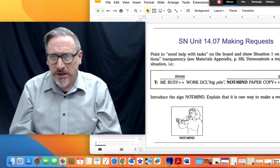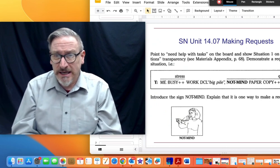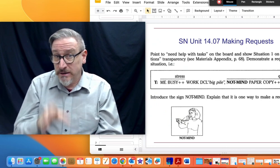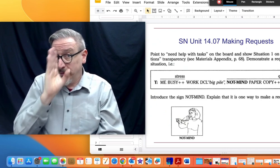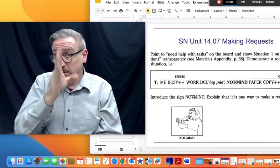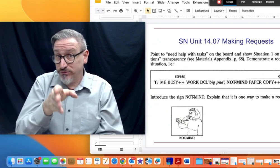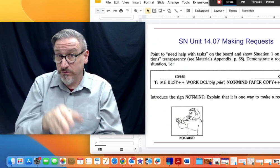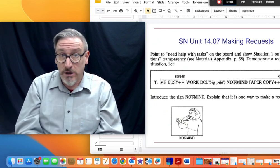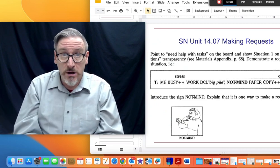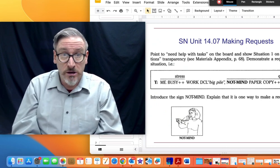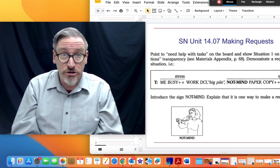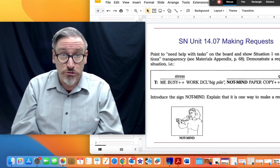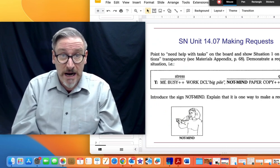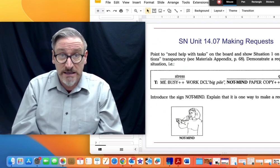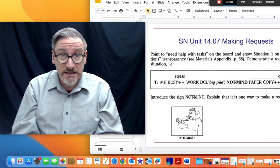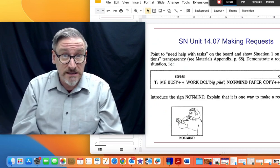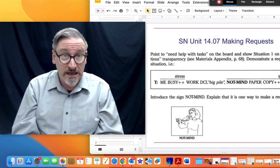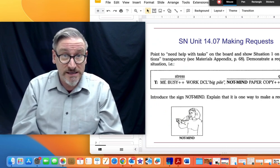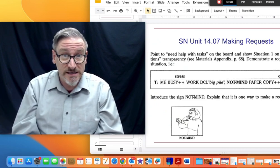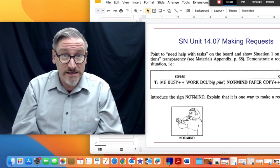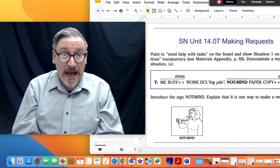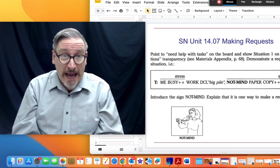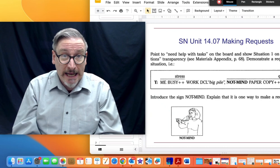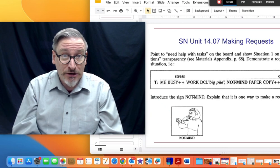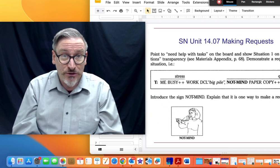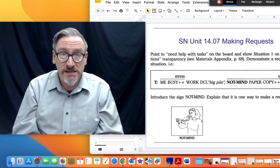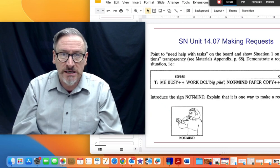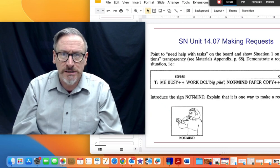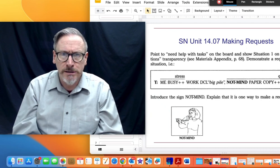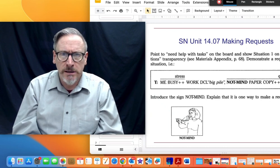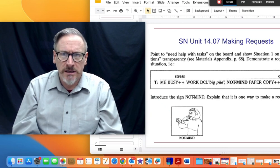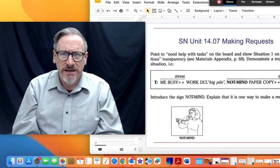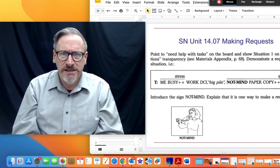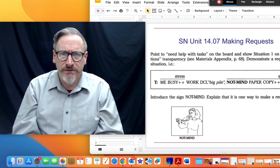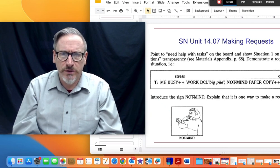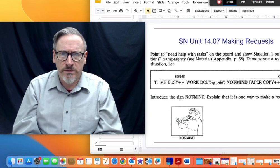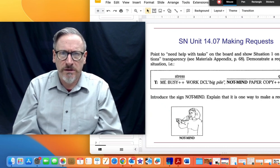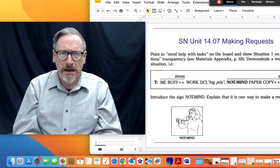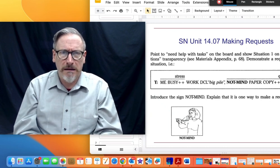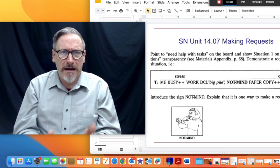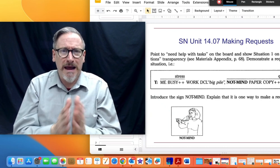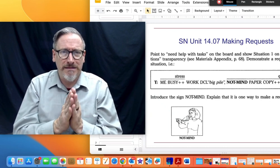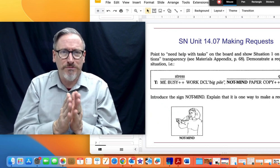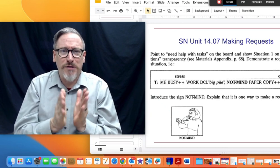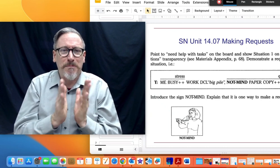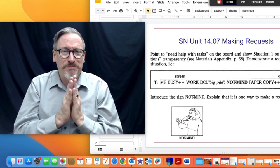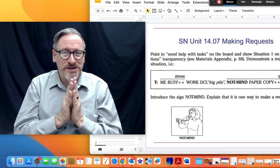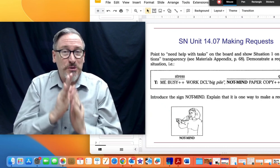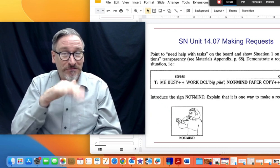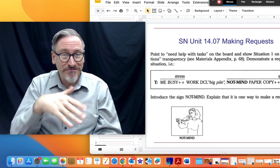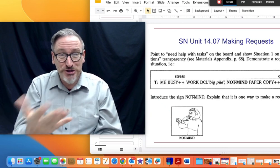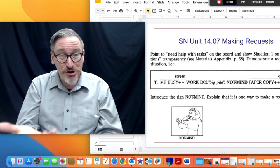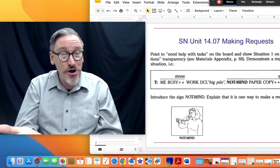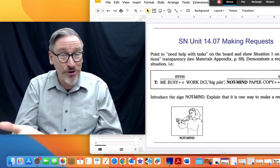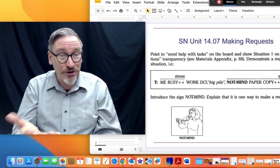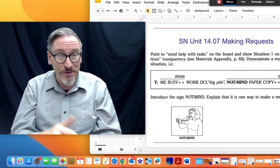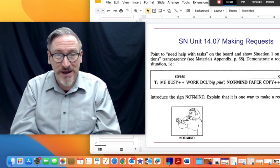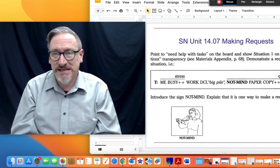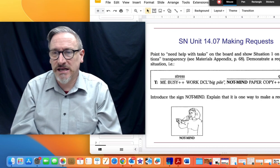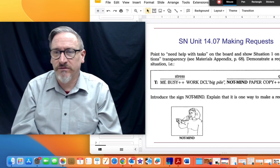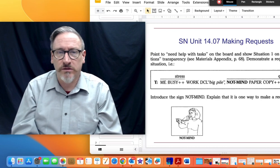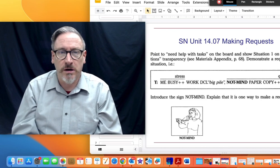more polite than being direct and saying, "Hey, can you do this?" Because at least if you prep someone to know